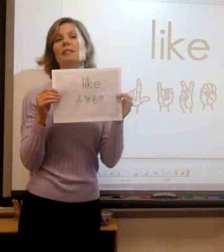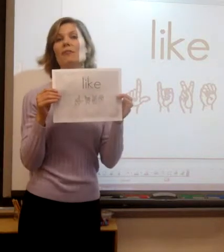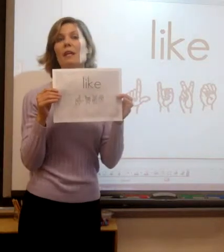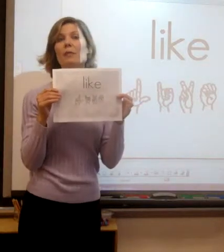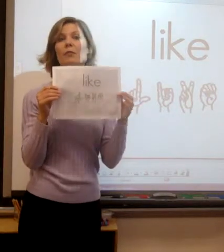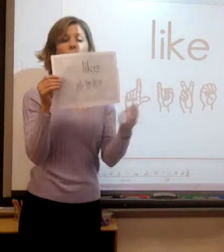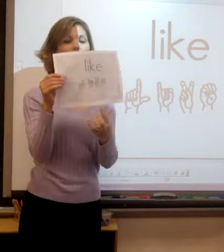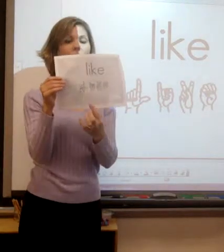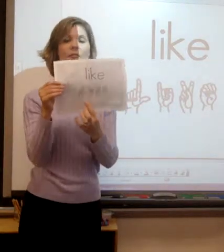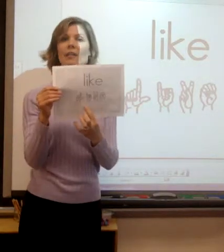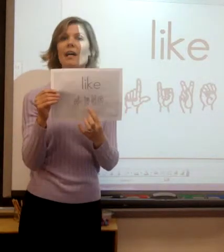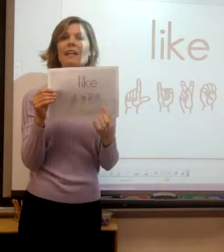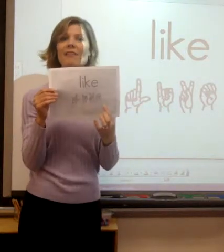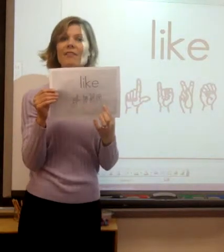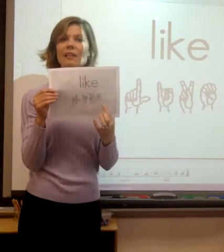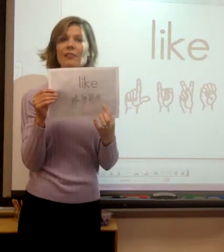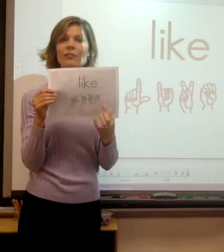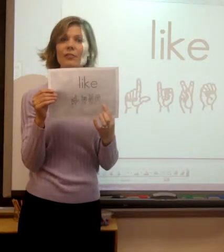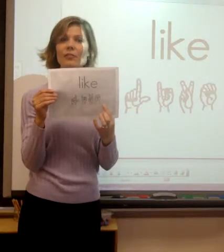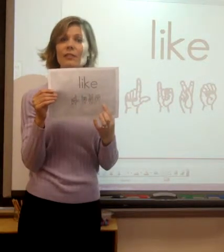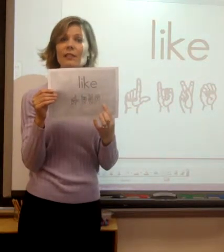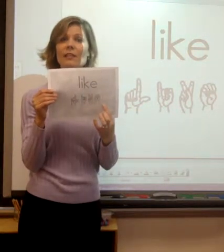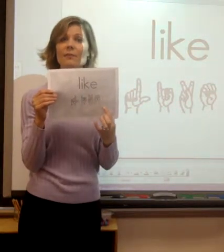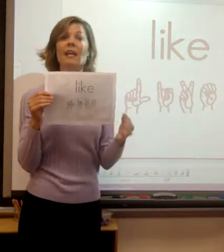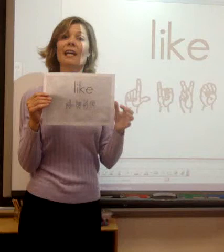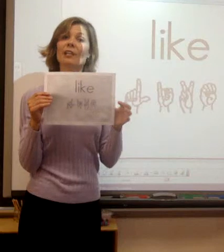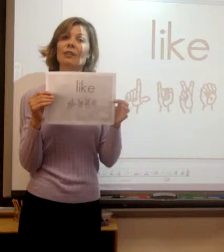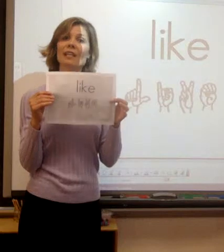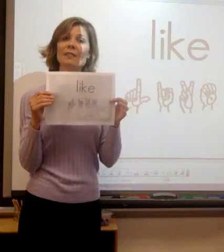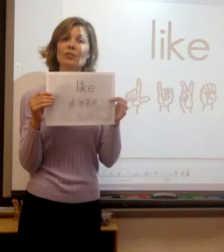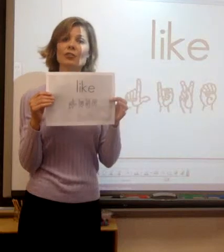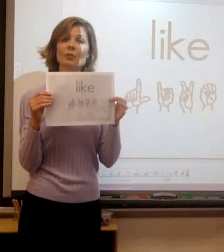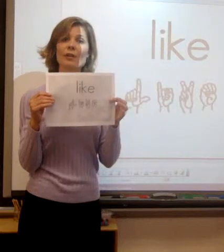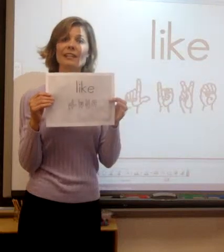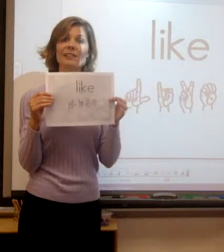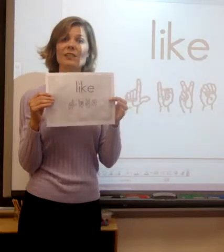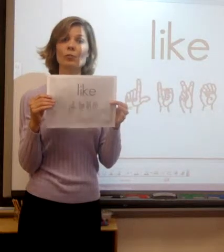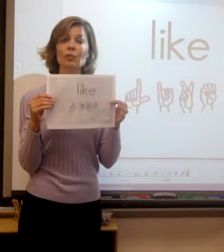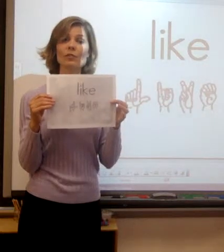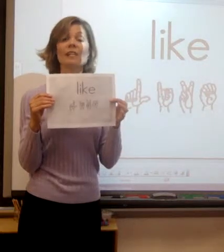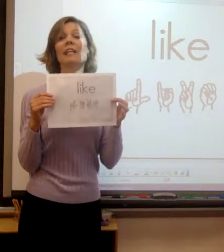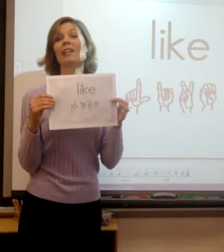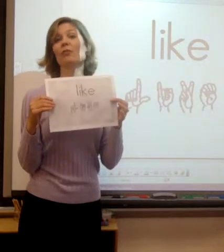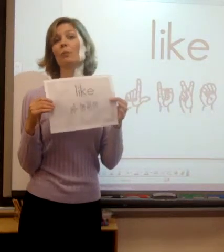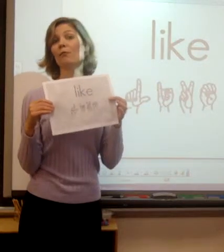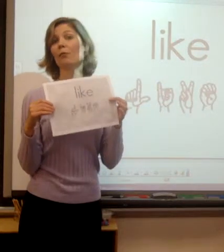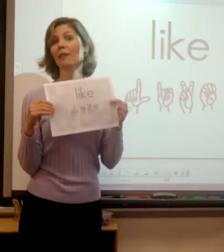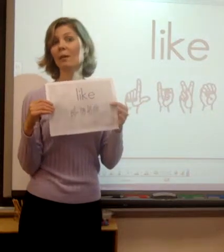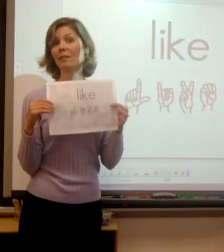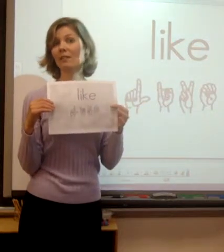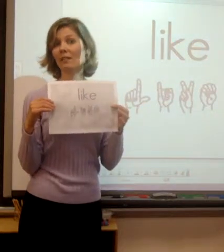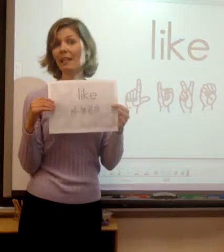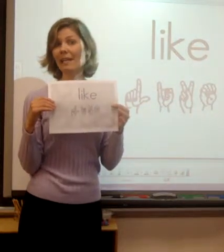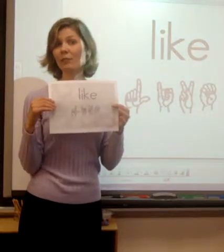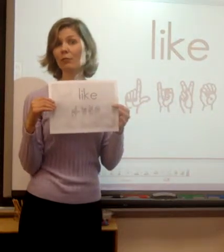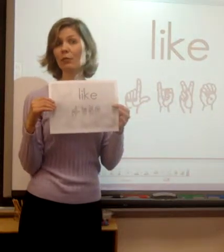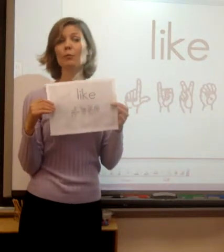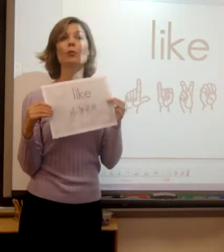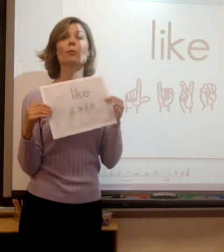of paper, whether or not they have the letters underneath it, and you can have the children practice the words either before they come into the classroom or